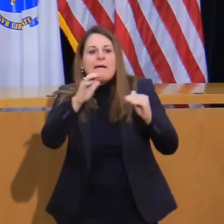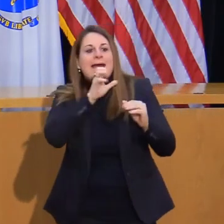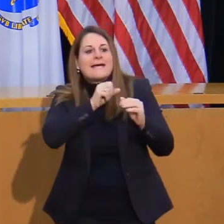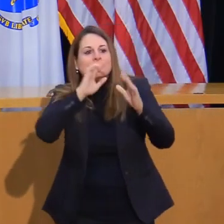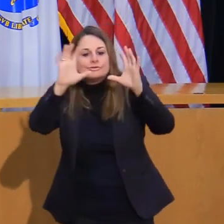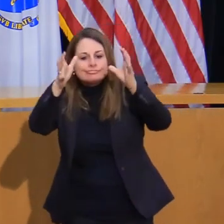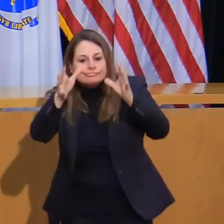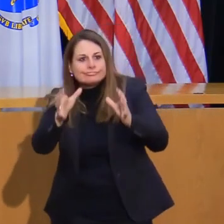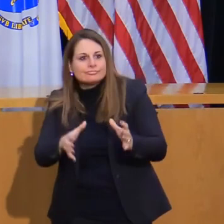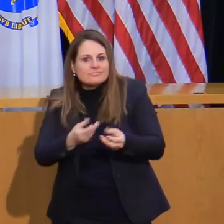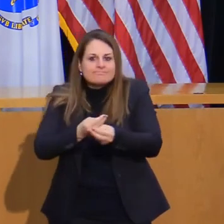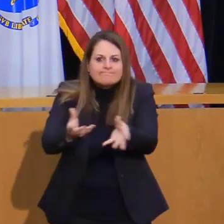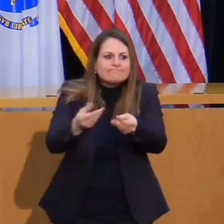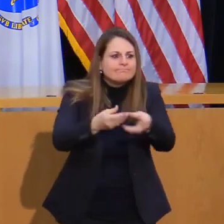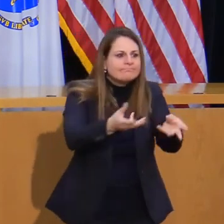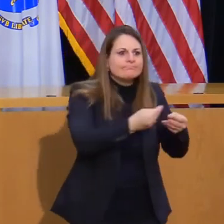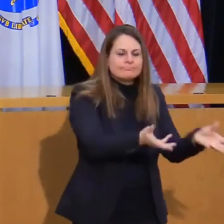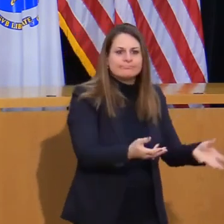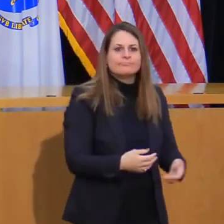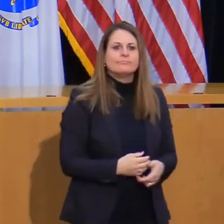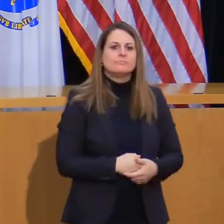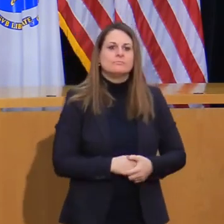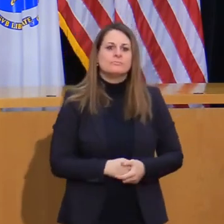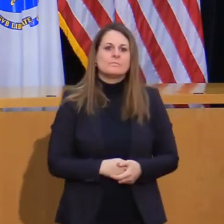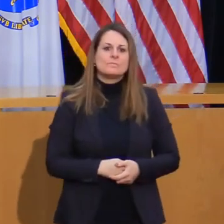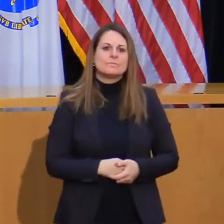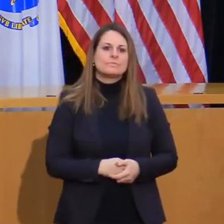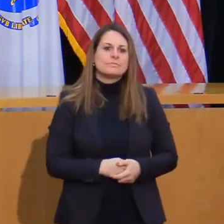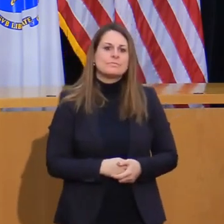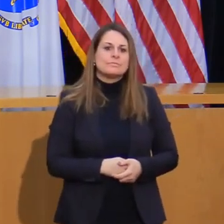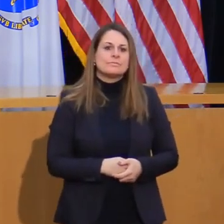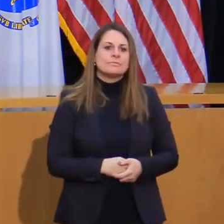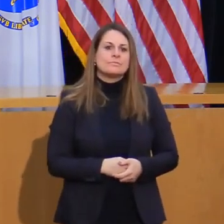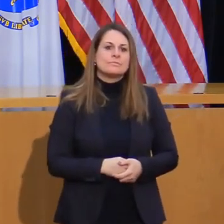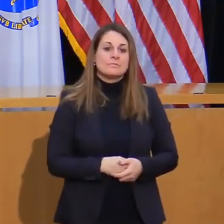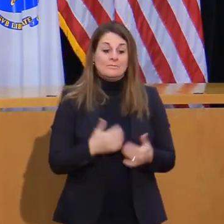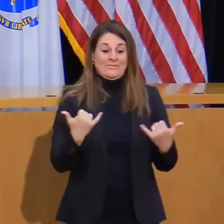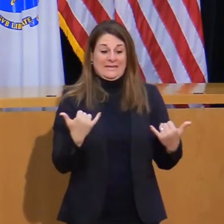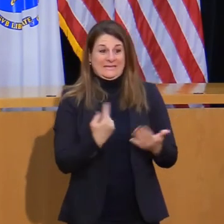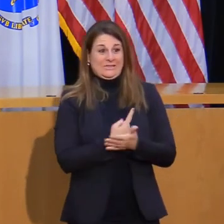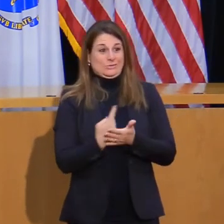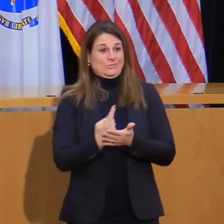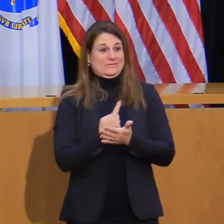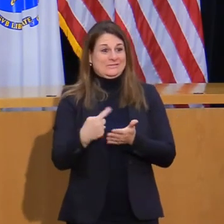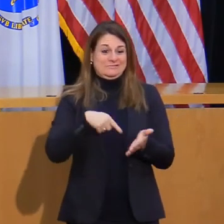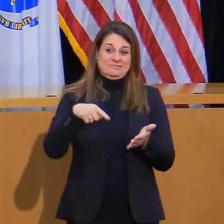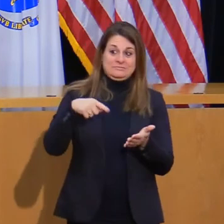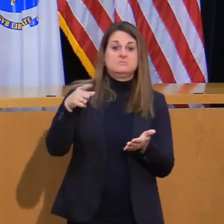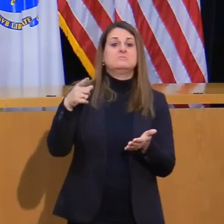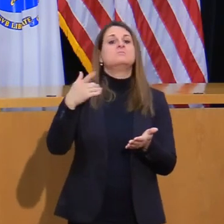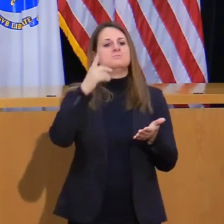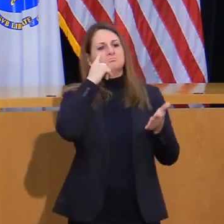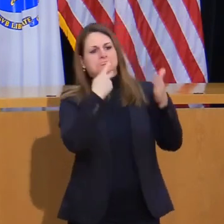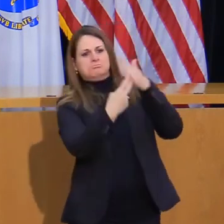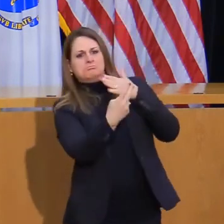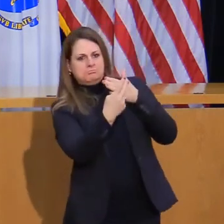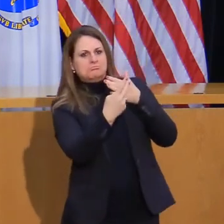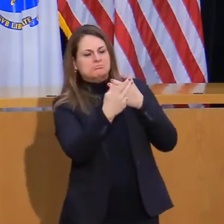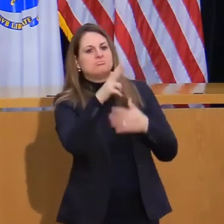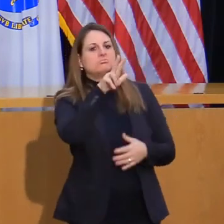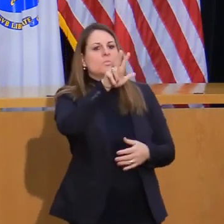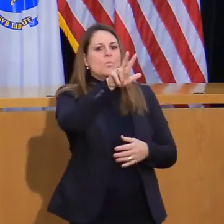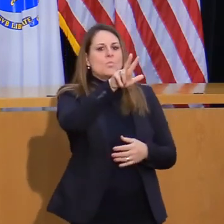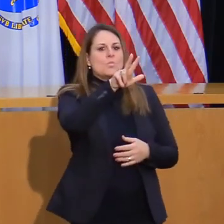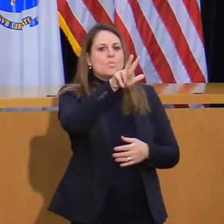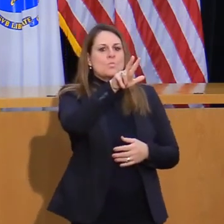of March 22nd to March 29th, which is the week we're in now, the Commonwealth received 330,000 first and